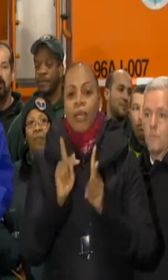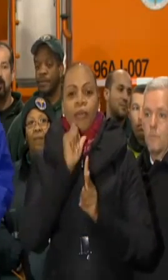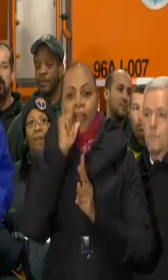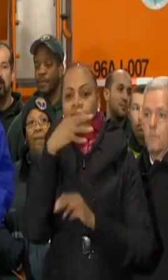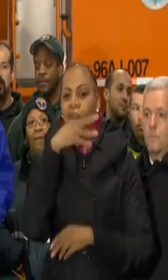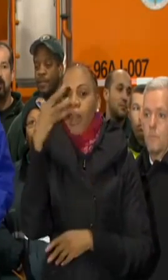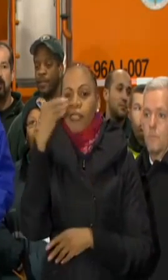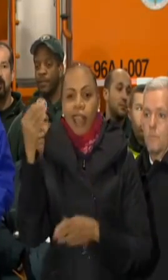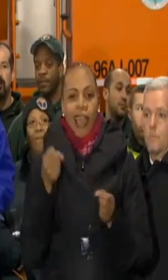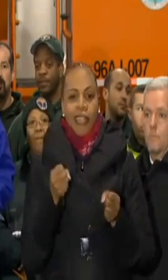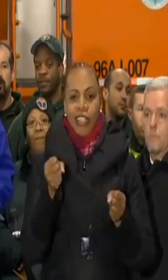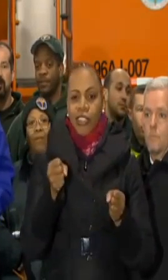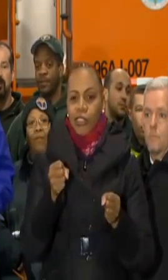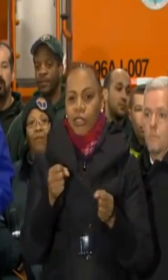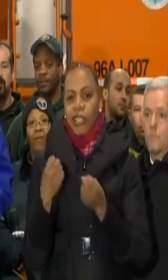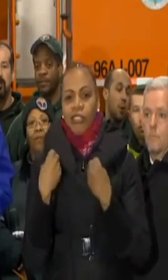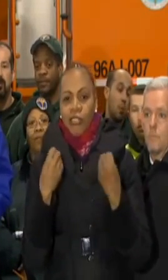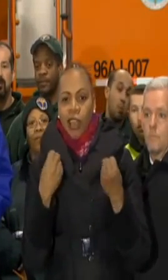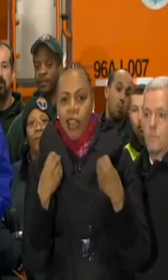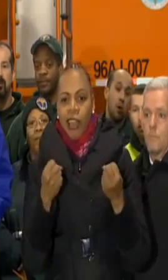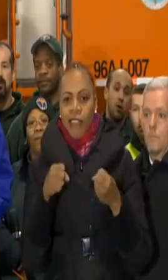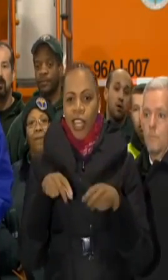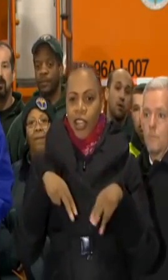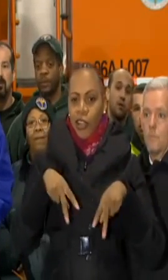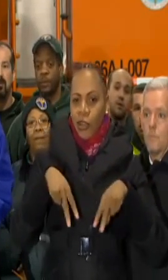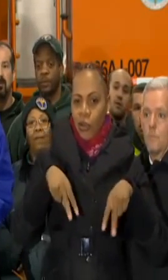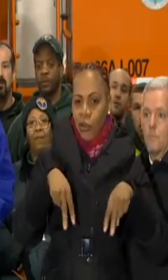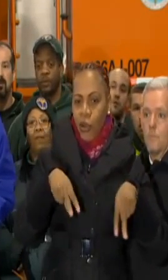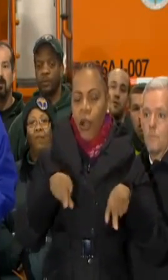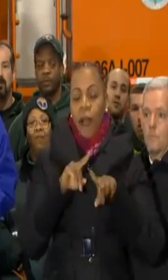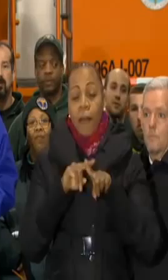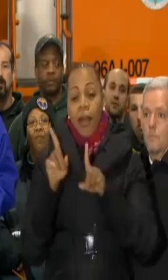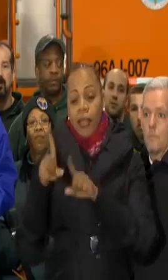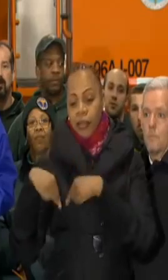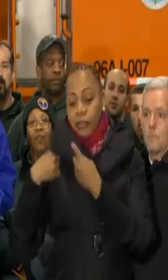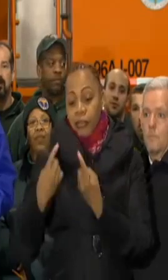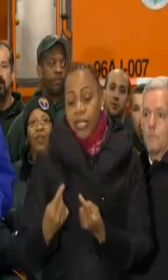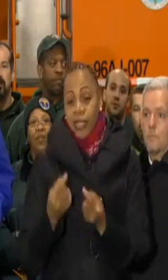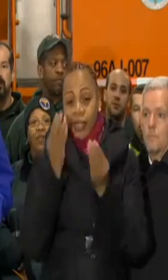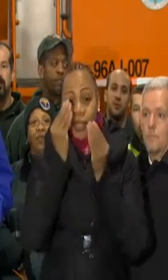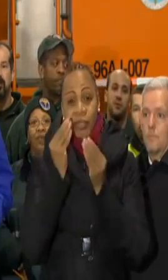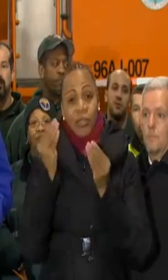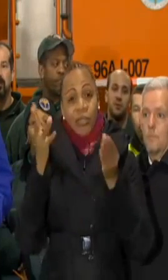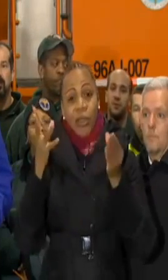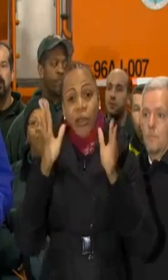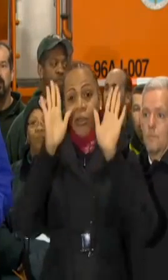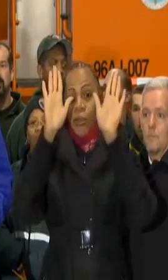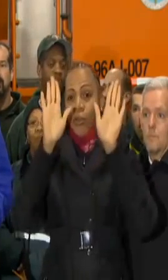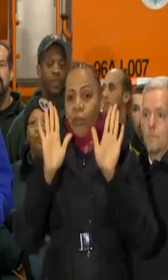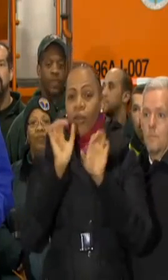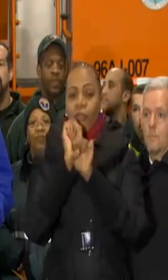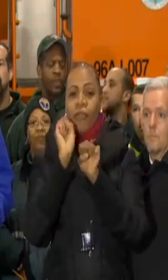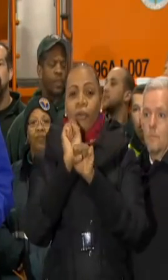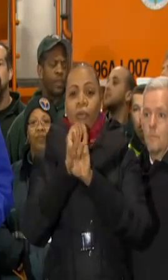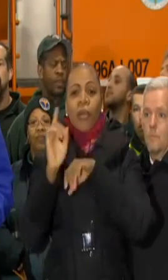streets. But in the meantime, I have to tell you the extraordinary work of the Sanitation Department.